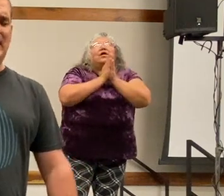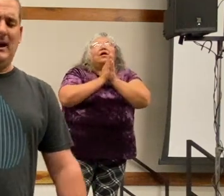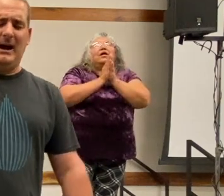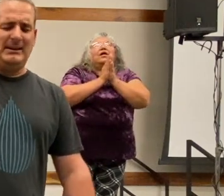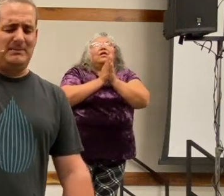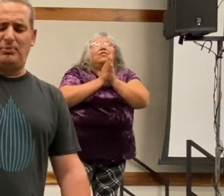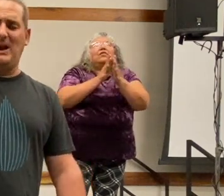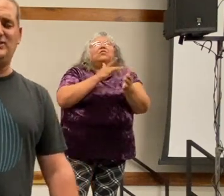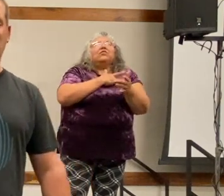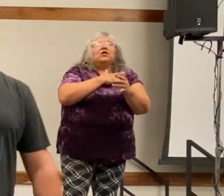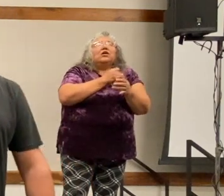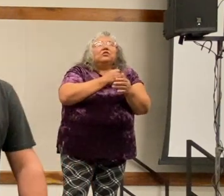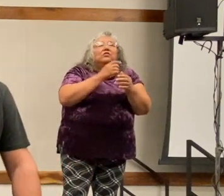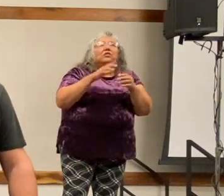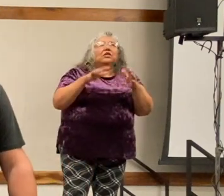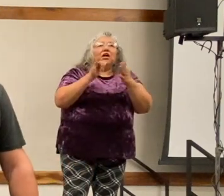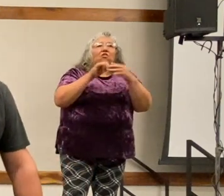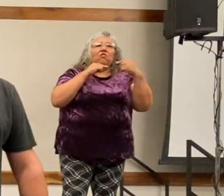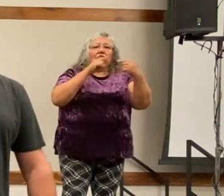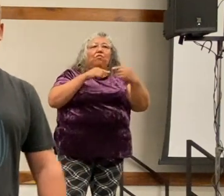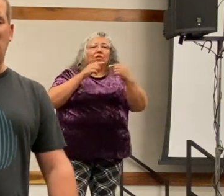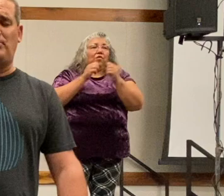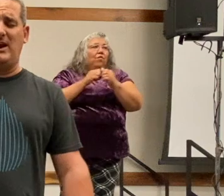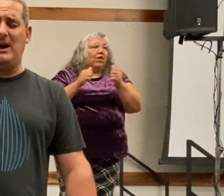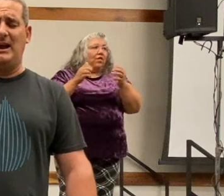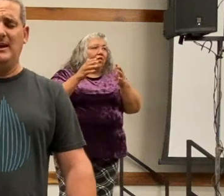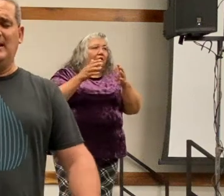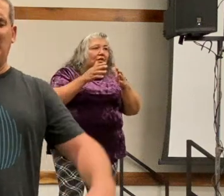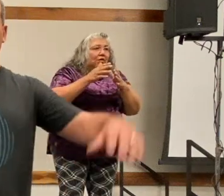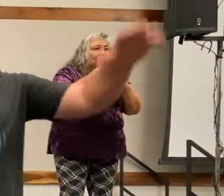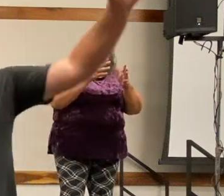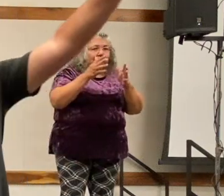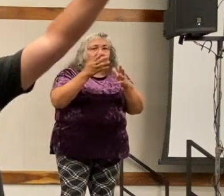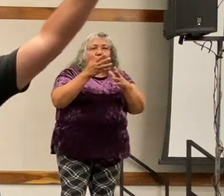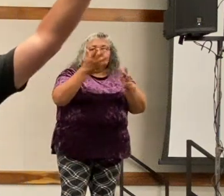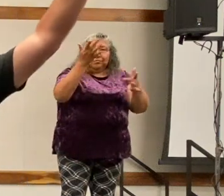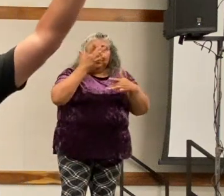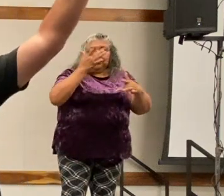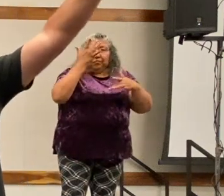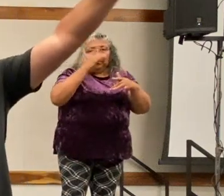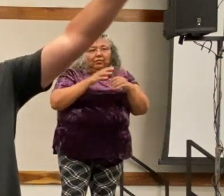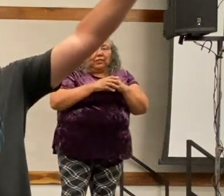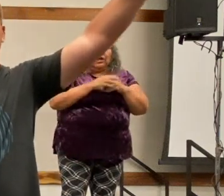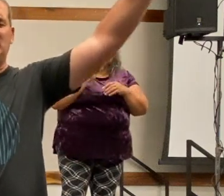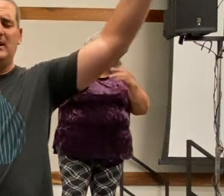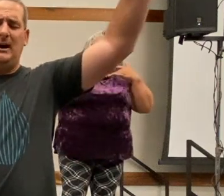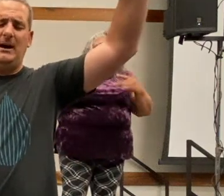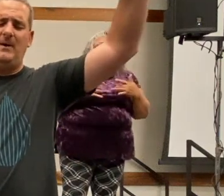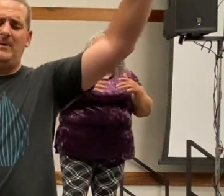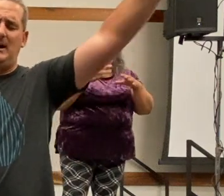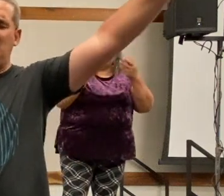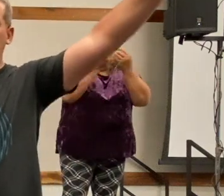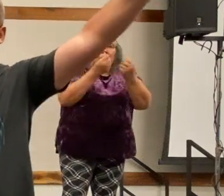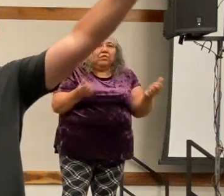battling depression, God, or anxiety. Father, I pray, God, that you bring healing to those